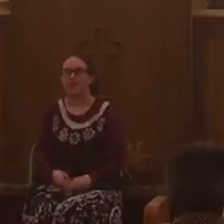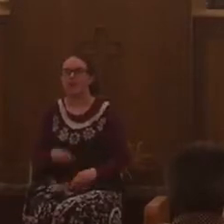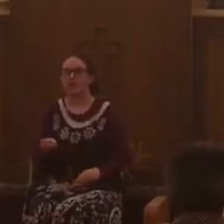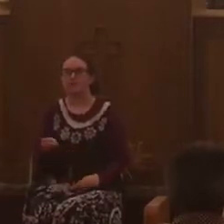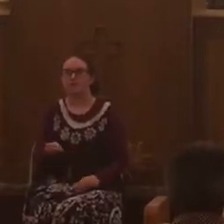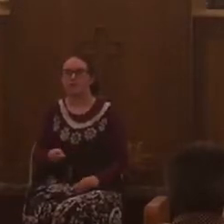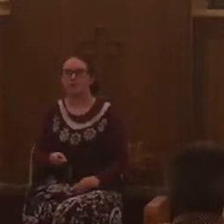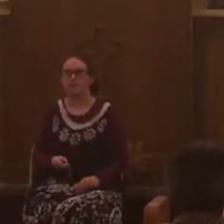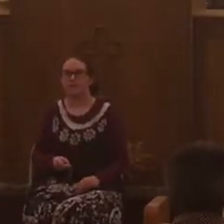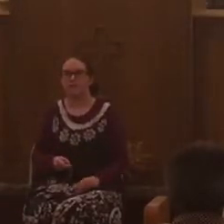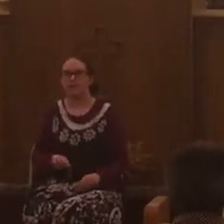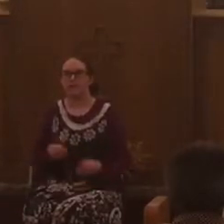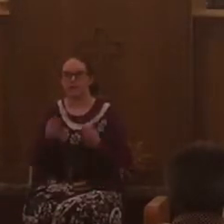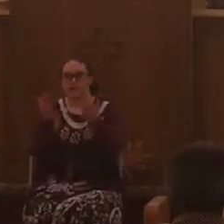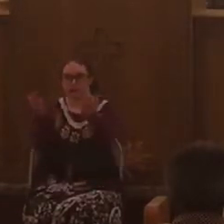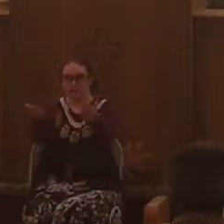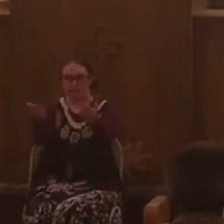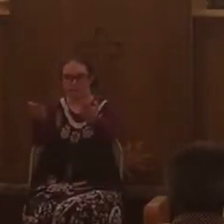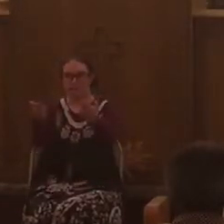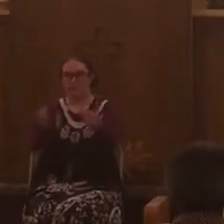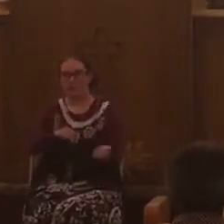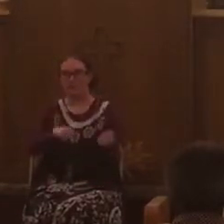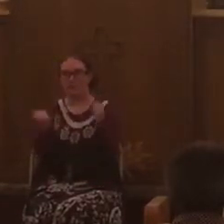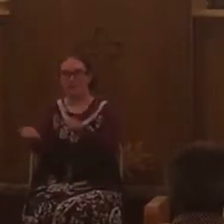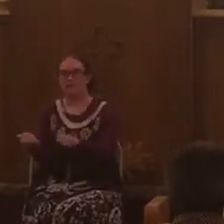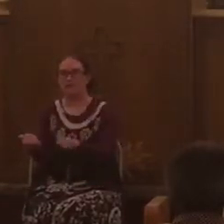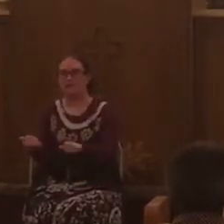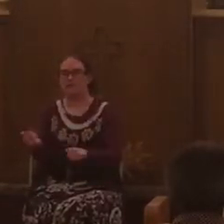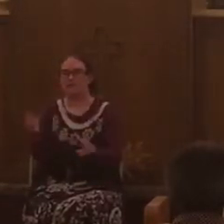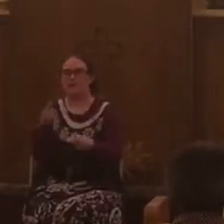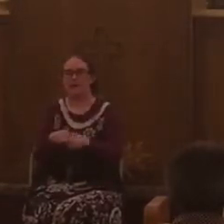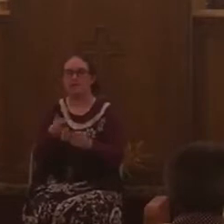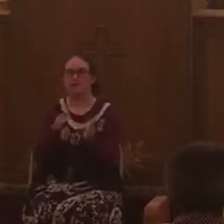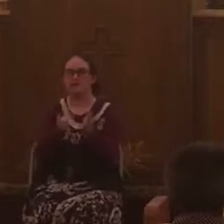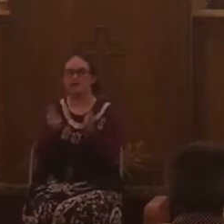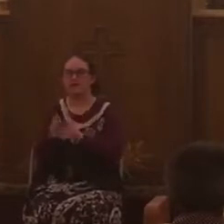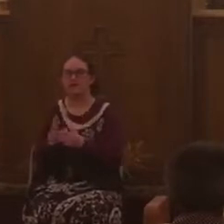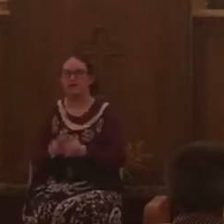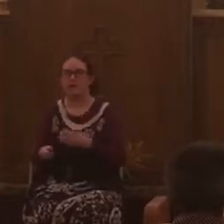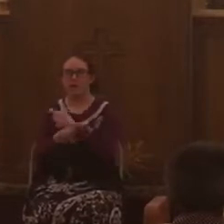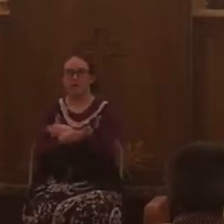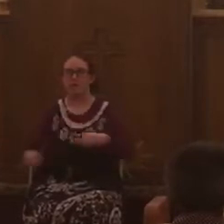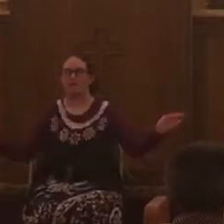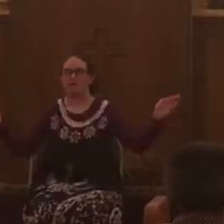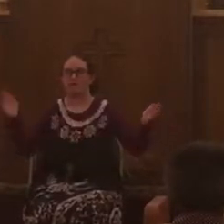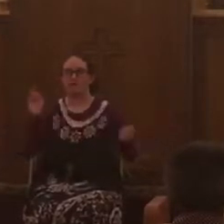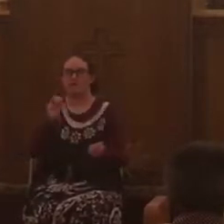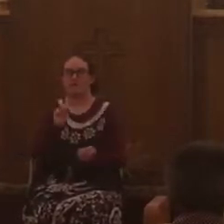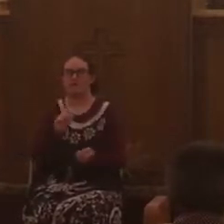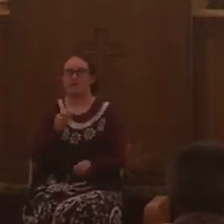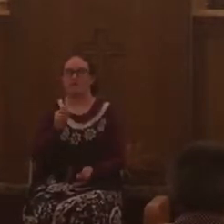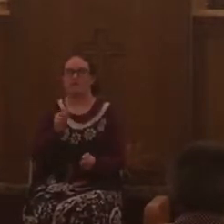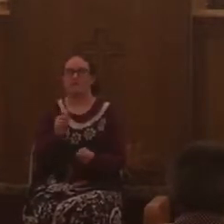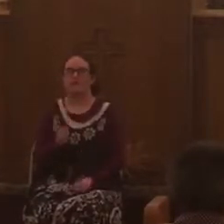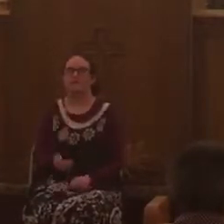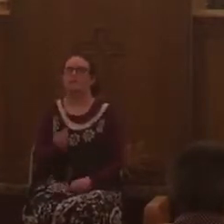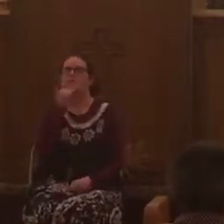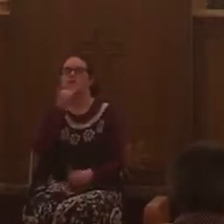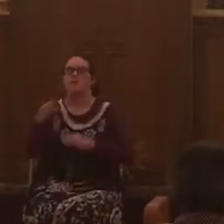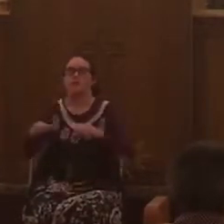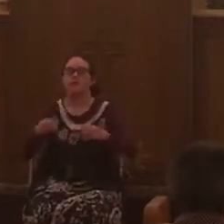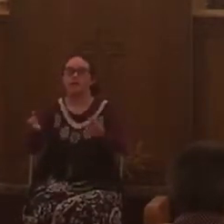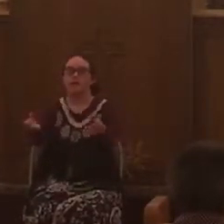are the ones that have submitted to him and been baptized in the name of Jesus for the remission of sins and have received